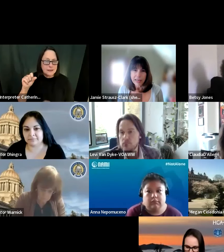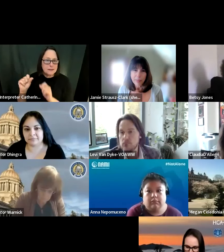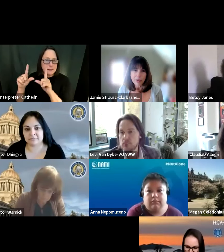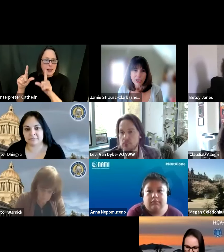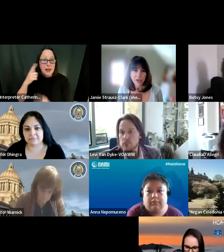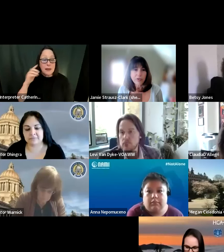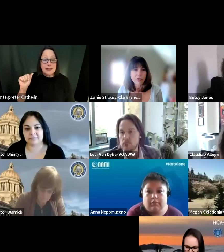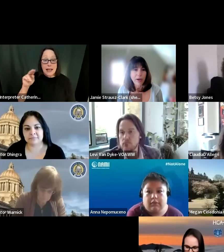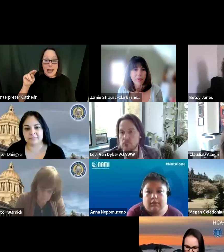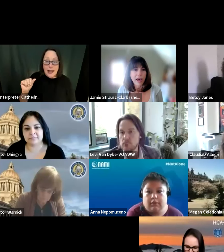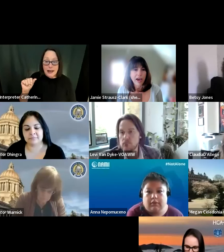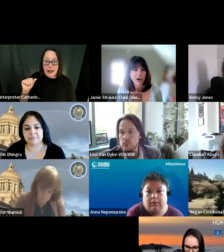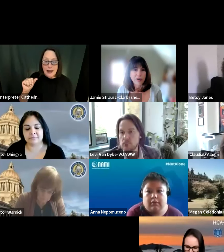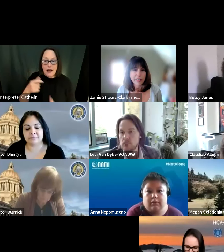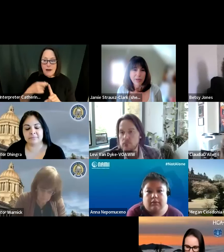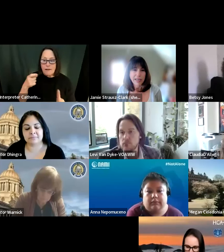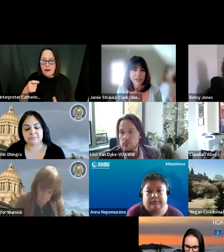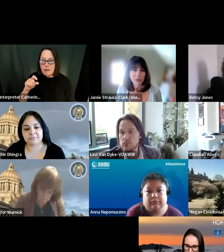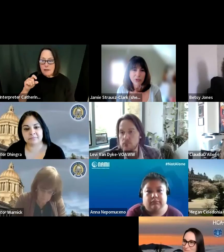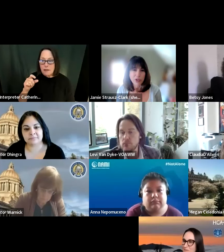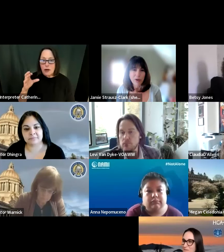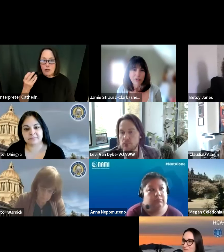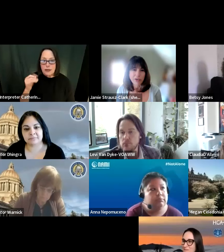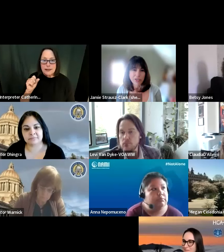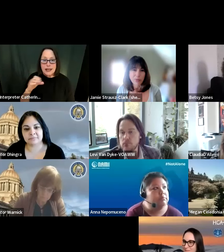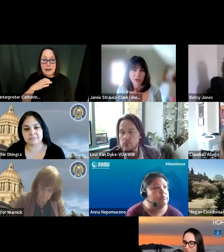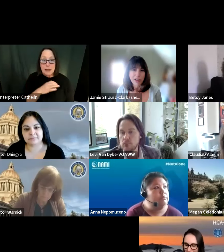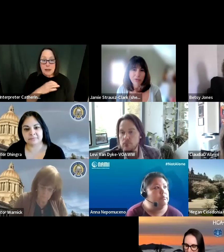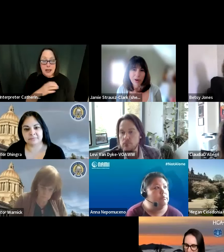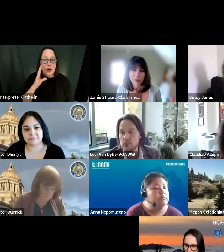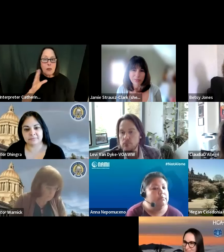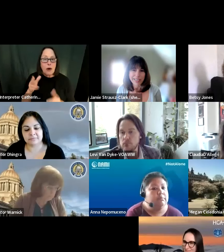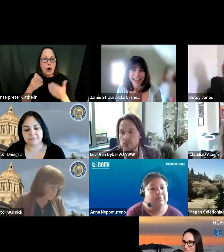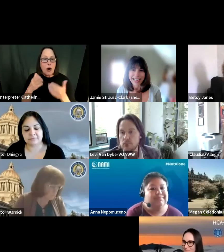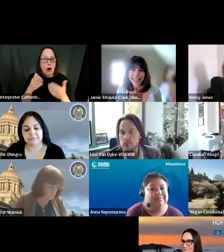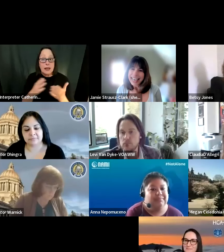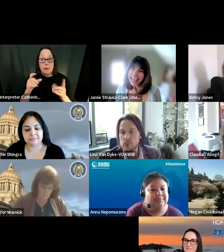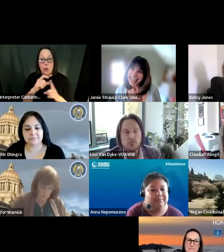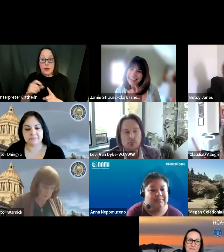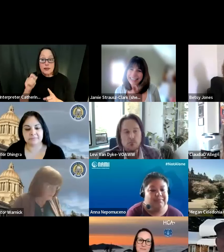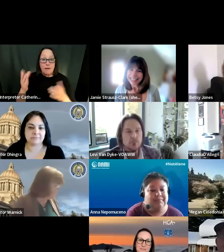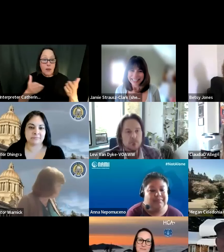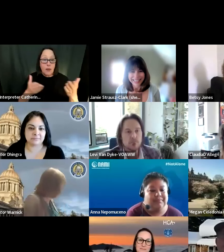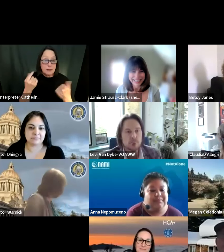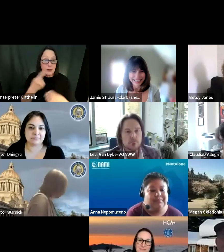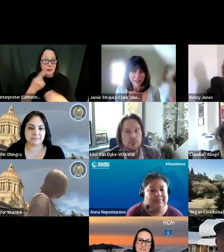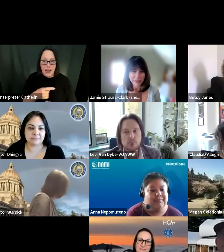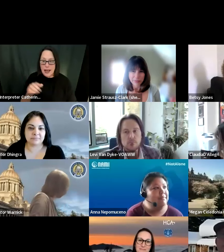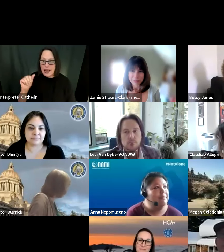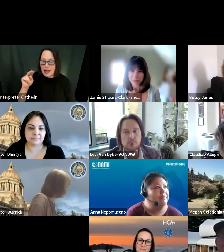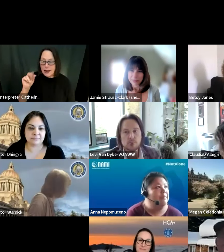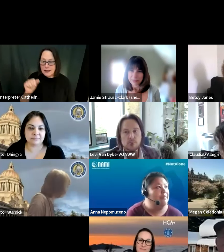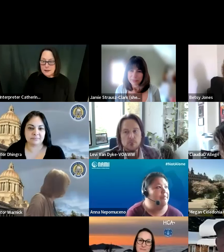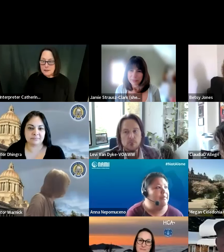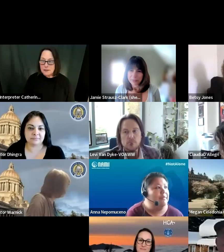Anna Nepomuceno from our CRIS committee is going to offer some words of welcome today. Anna.